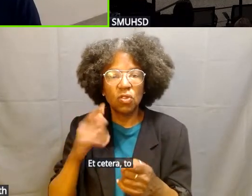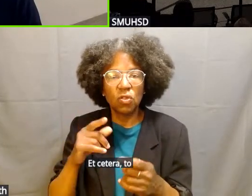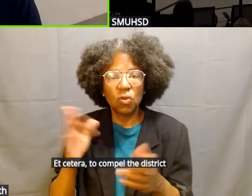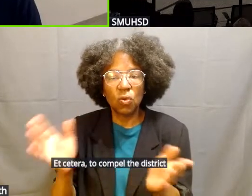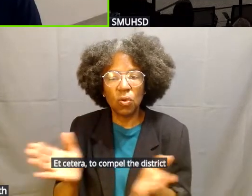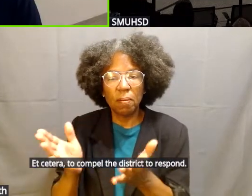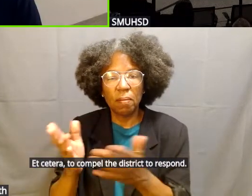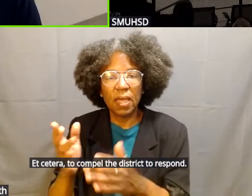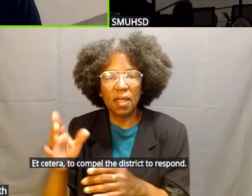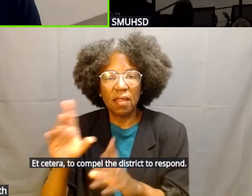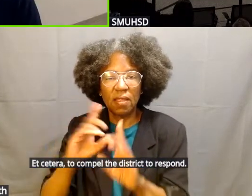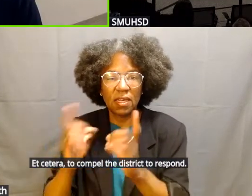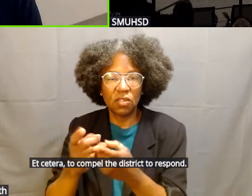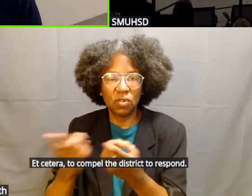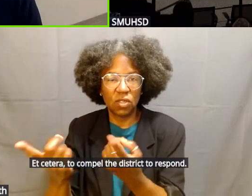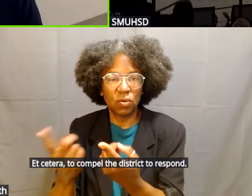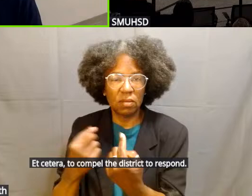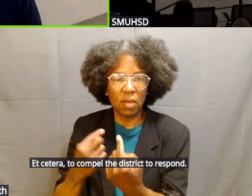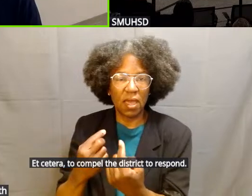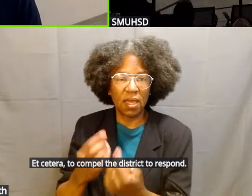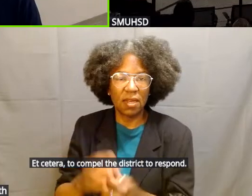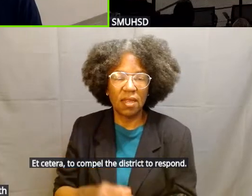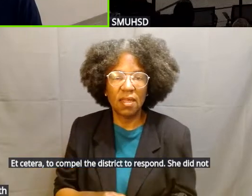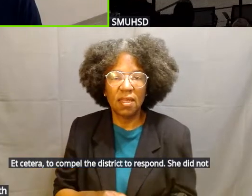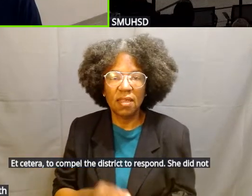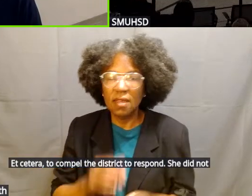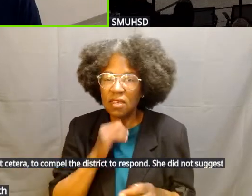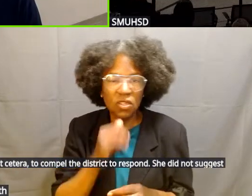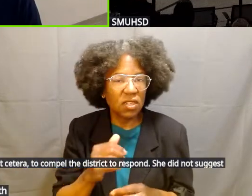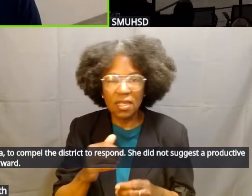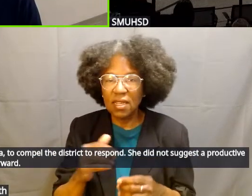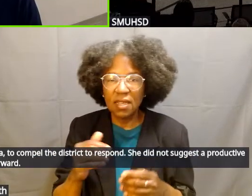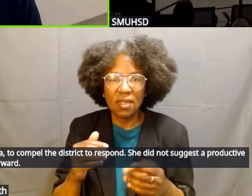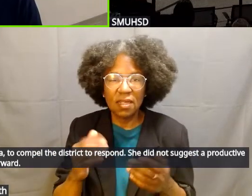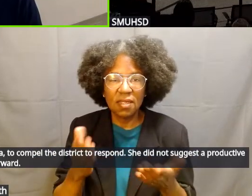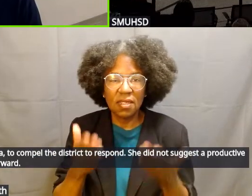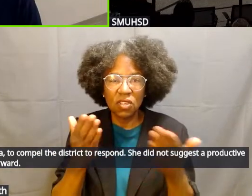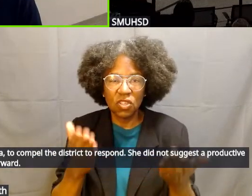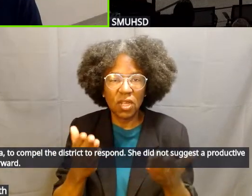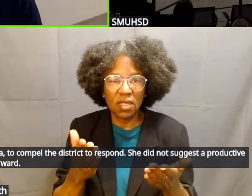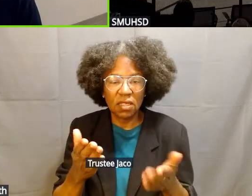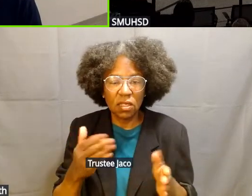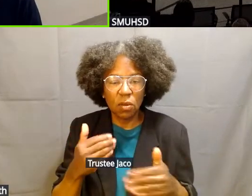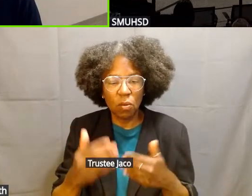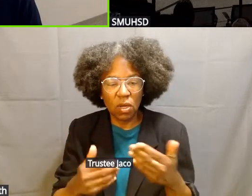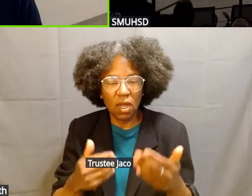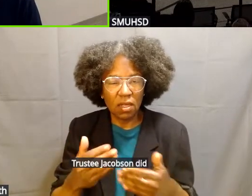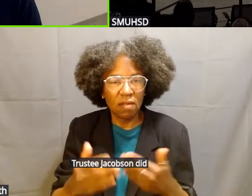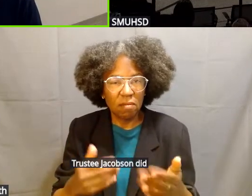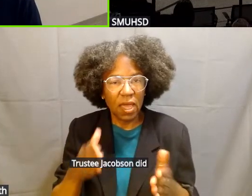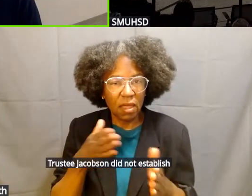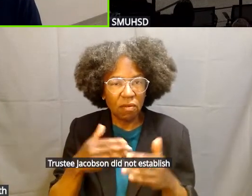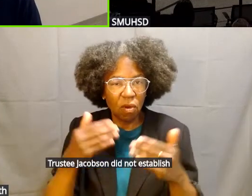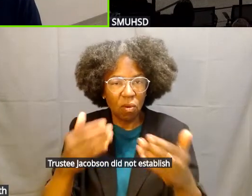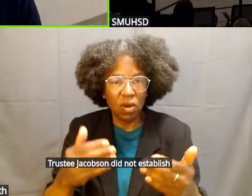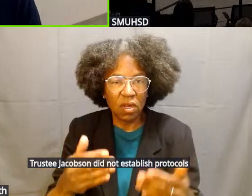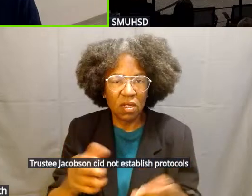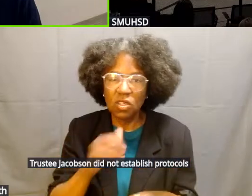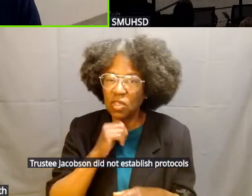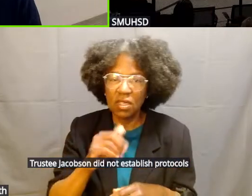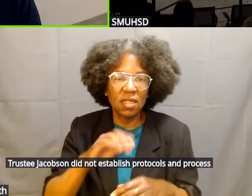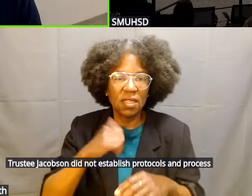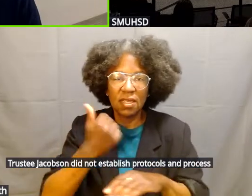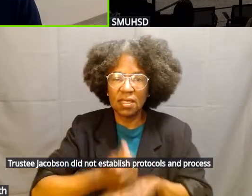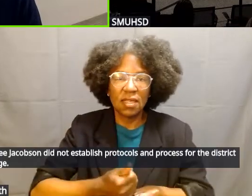respond. She did not suggest productive path forward. Trustee Jacobson did not establish protocols and process for the